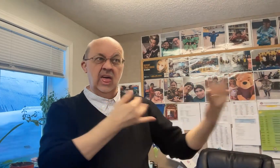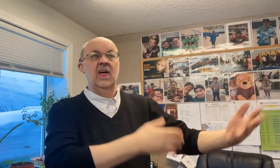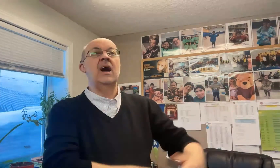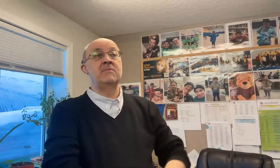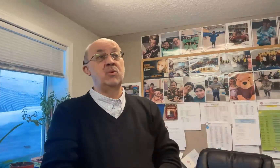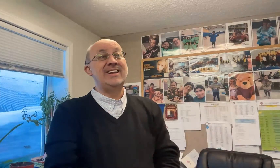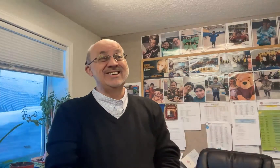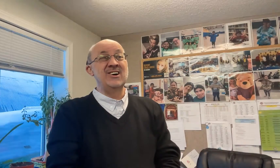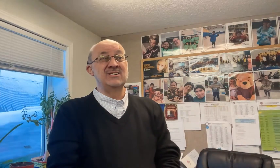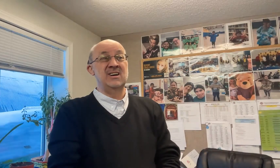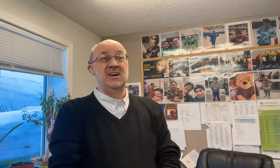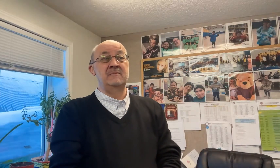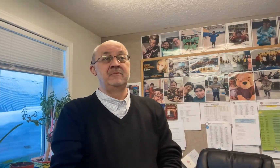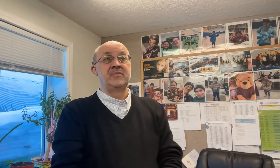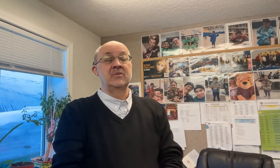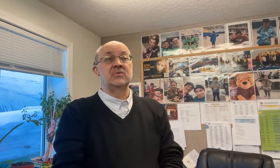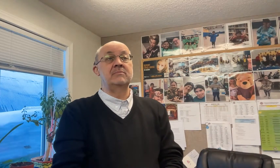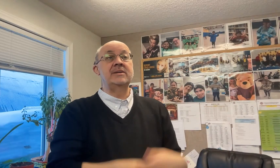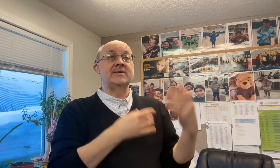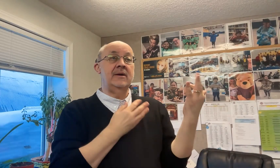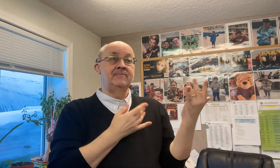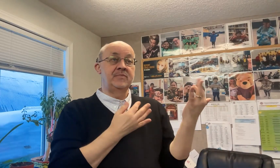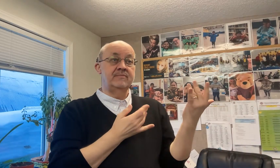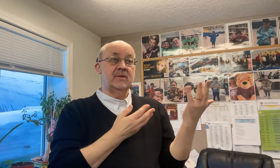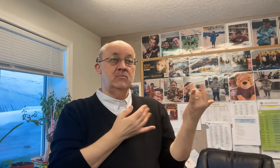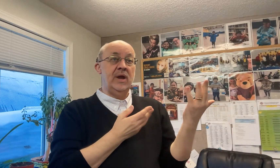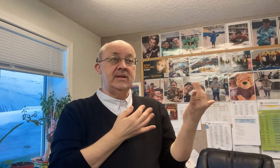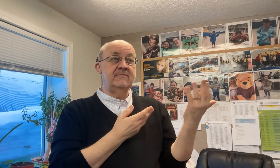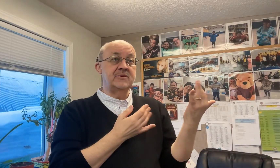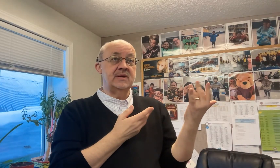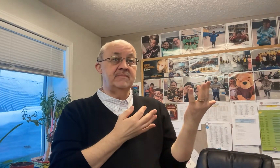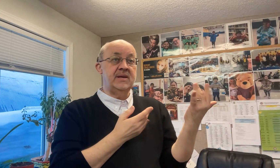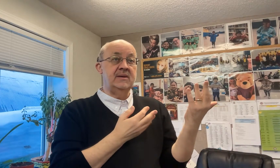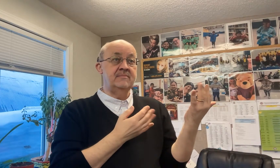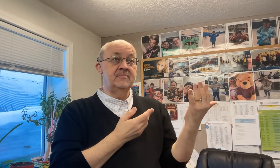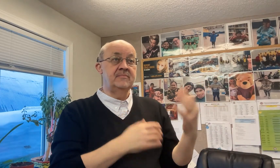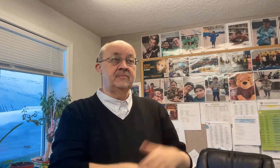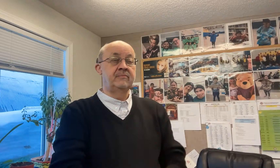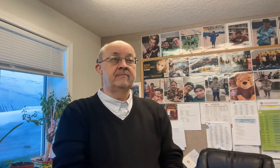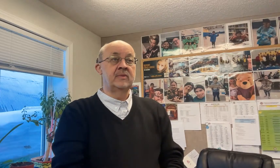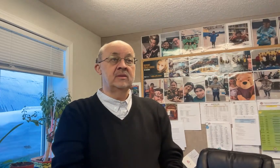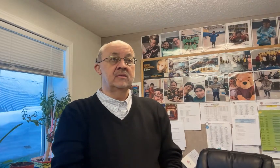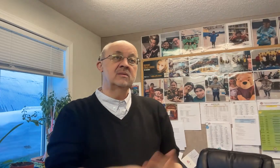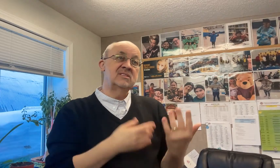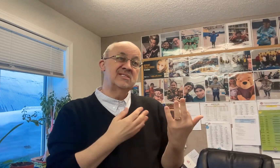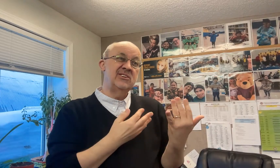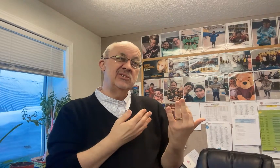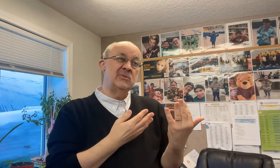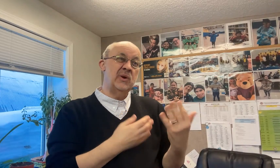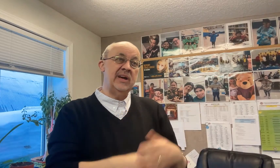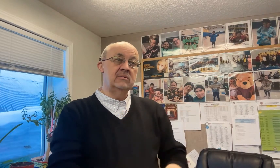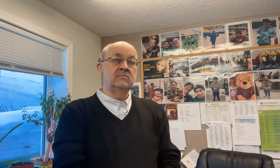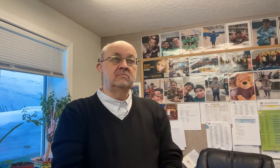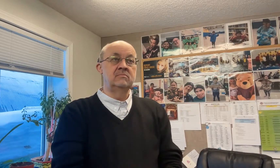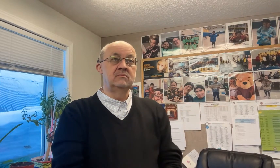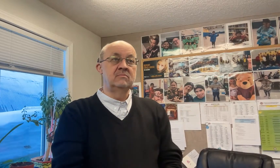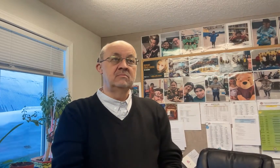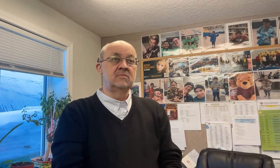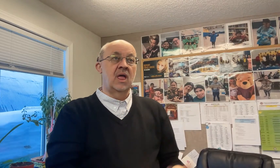I've been waiting a long time. So I might say, I'm waiting for something. Short wait.